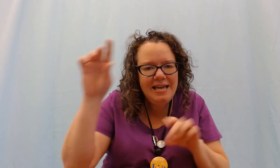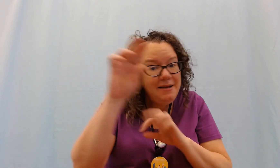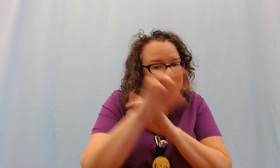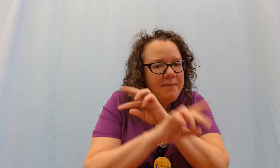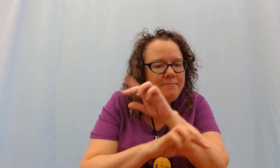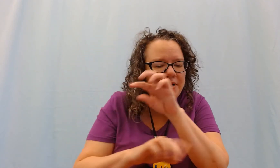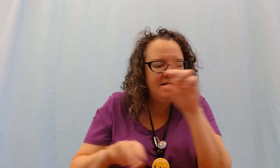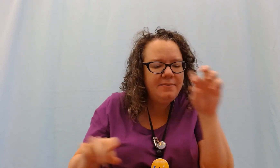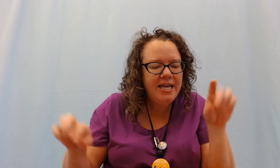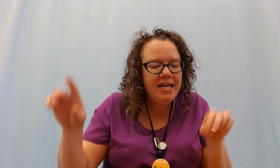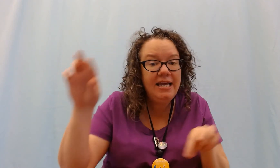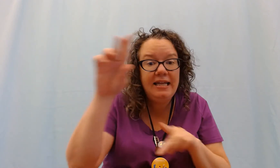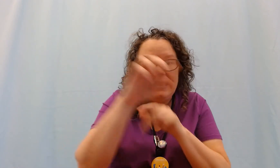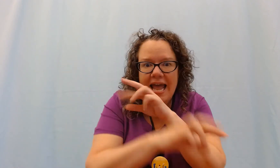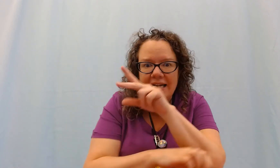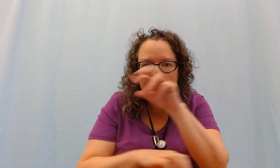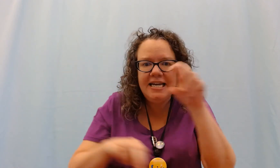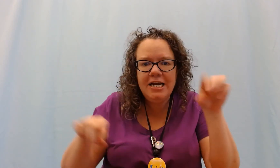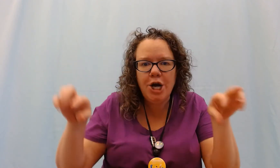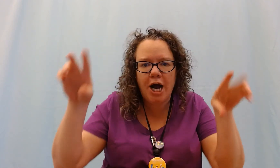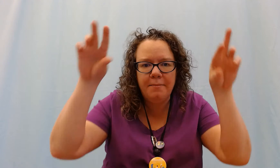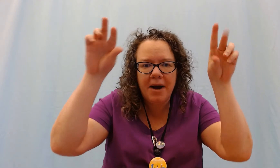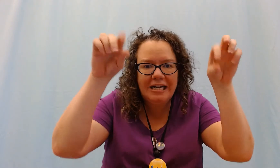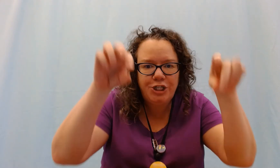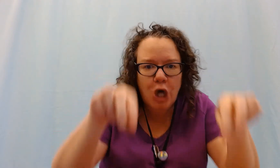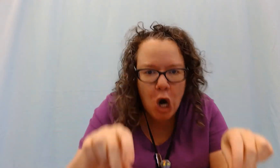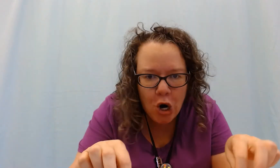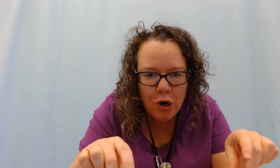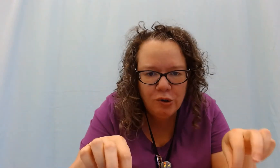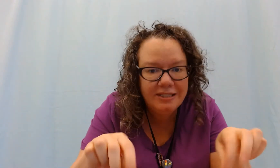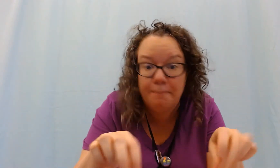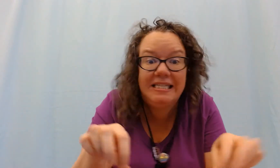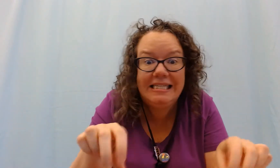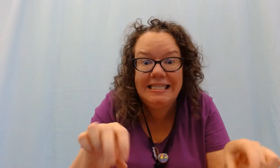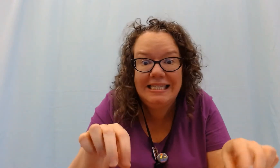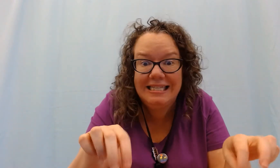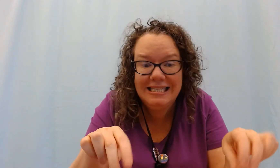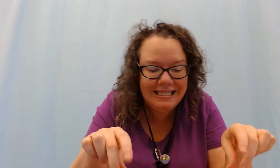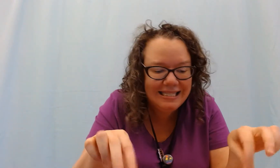Bumblebee, bumblebee, landing on my toes. Bzzz.